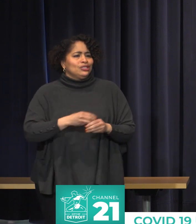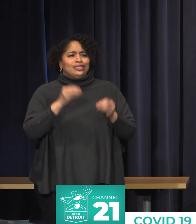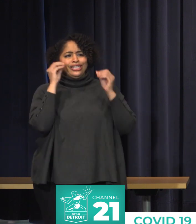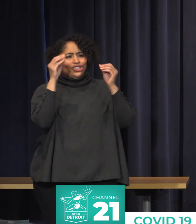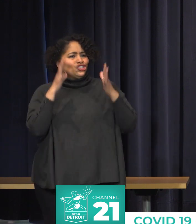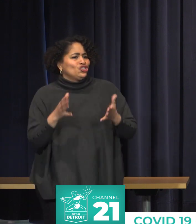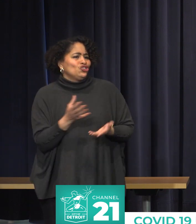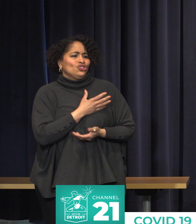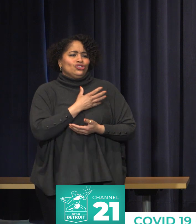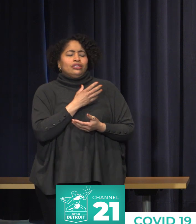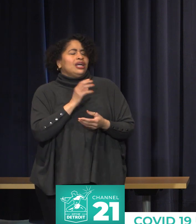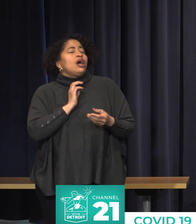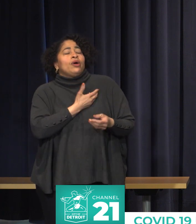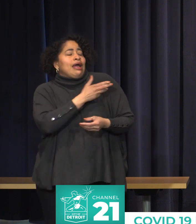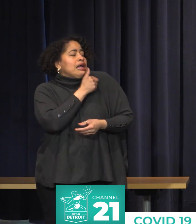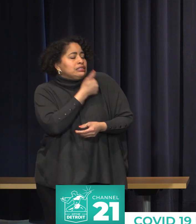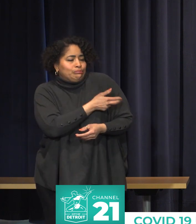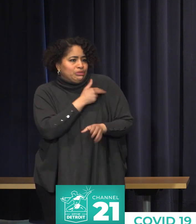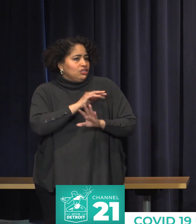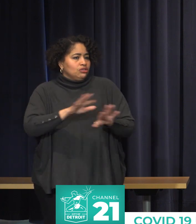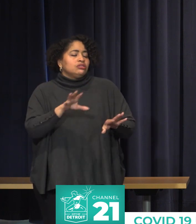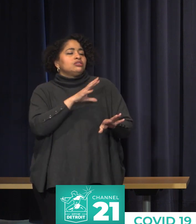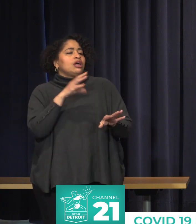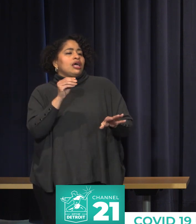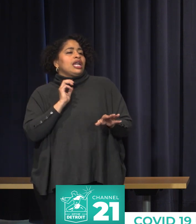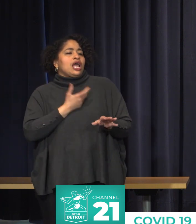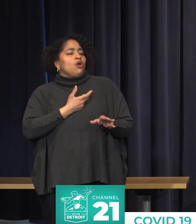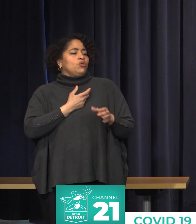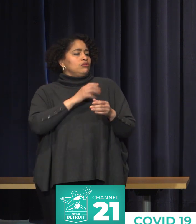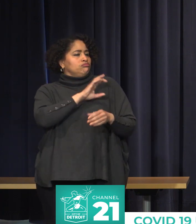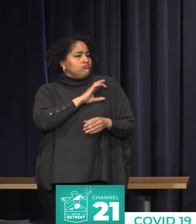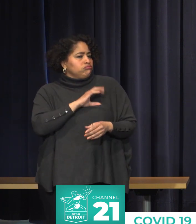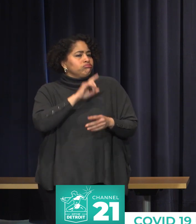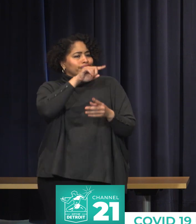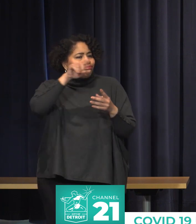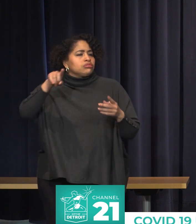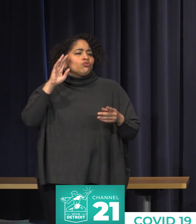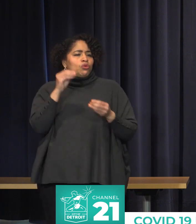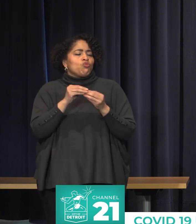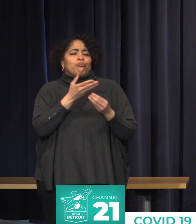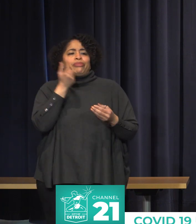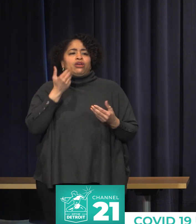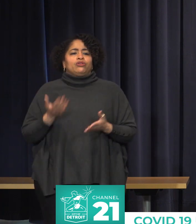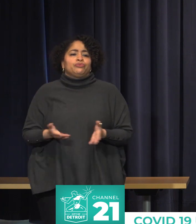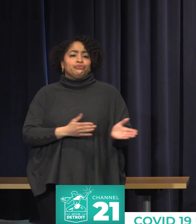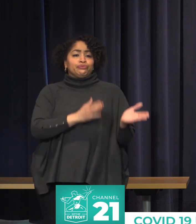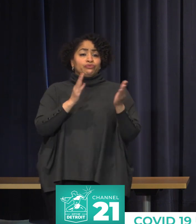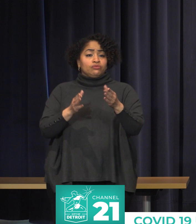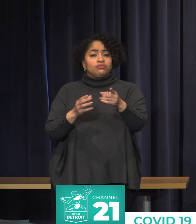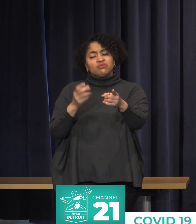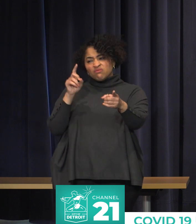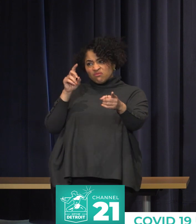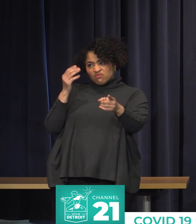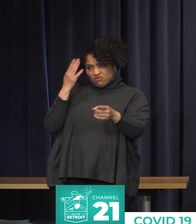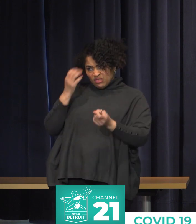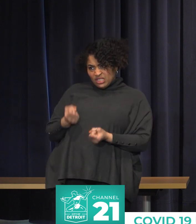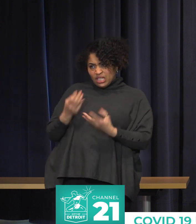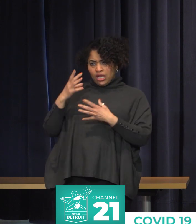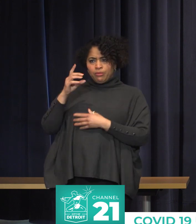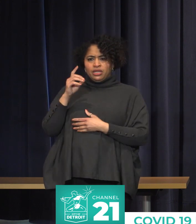the coronavirus. A couple of follow-up questions on quarantines. Do we know how